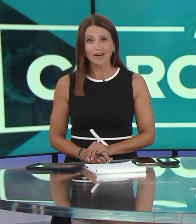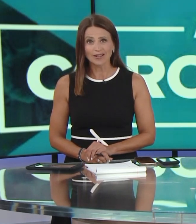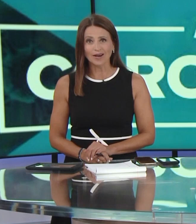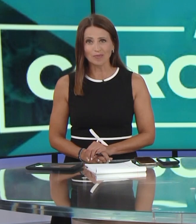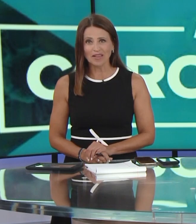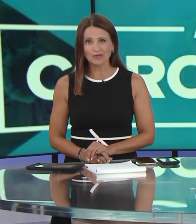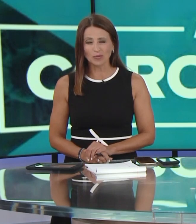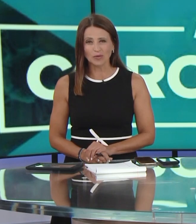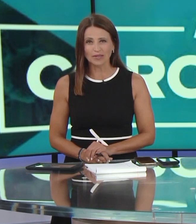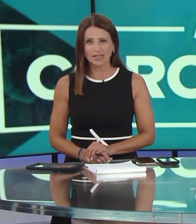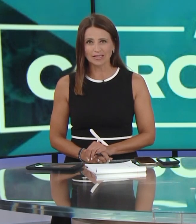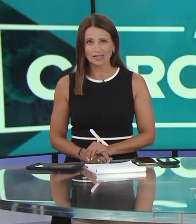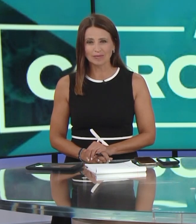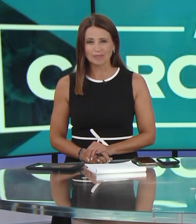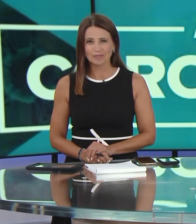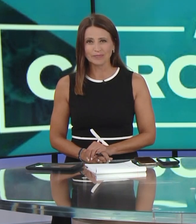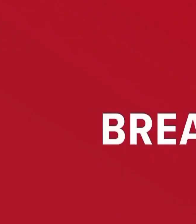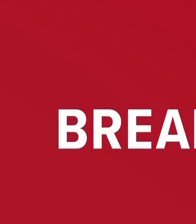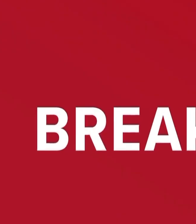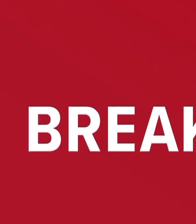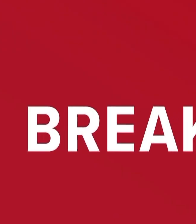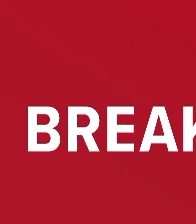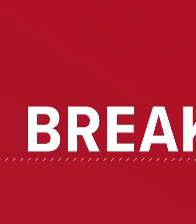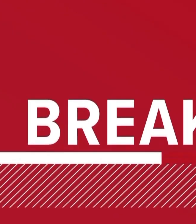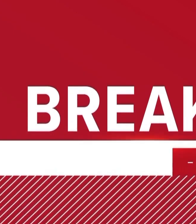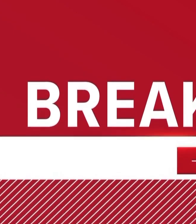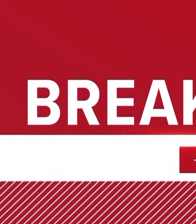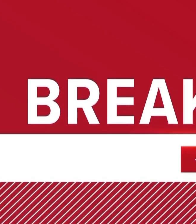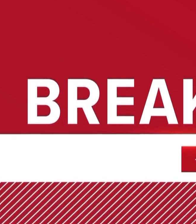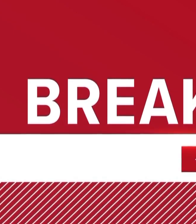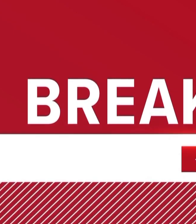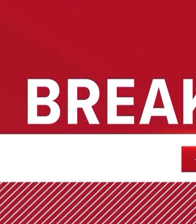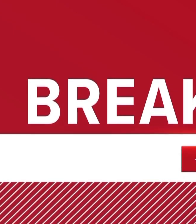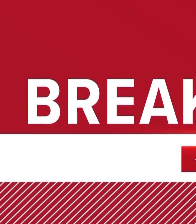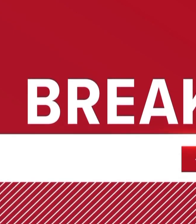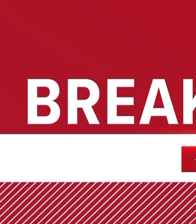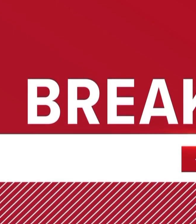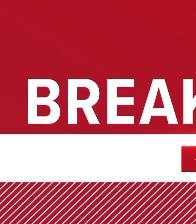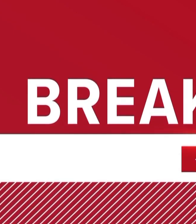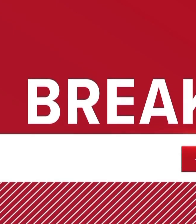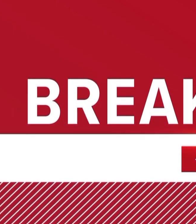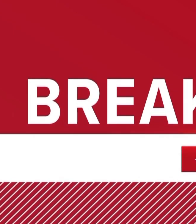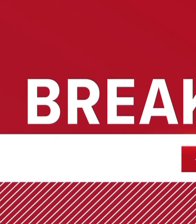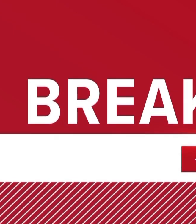thv11.com. Thanks for being with us.